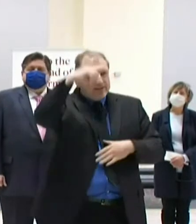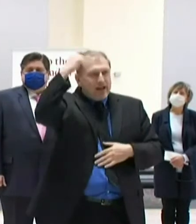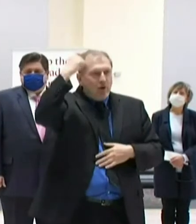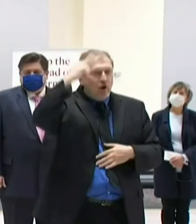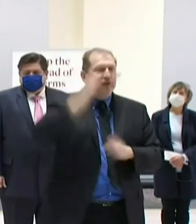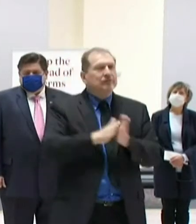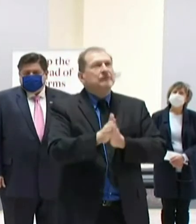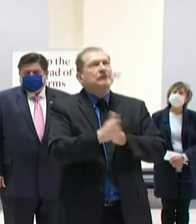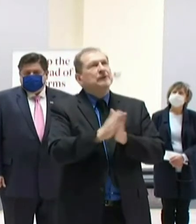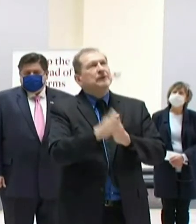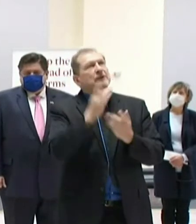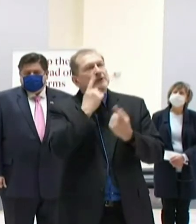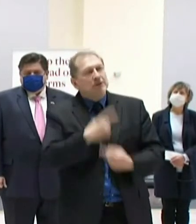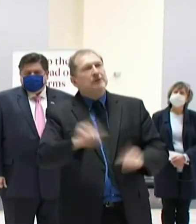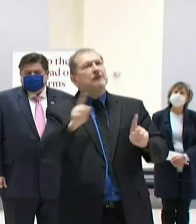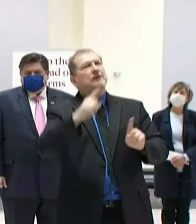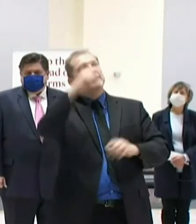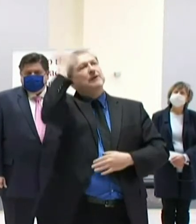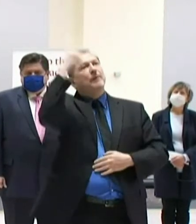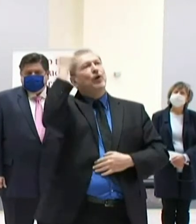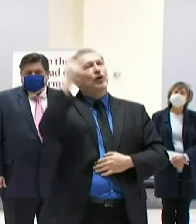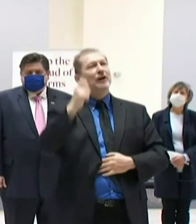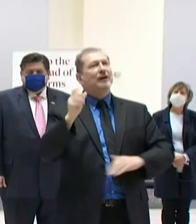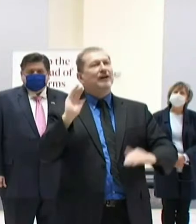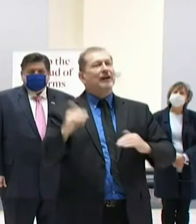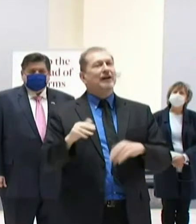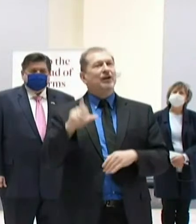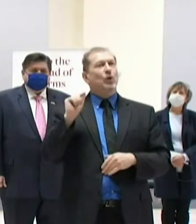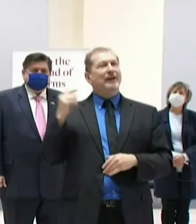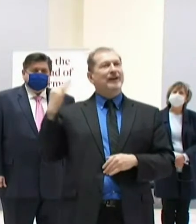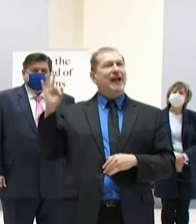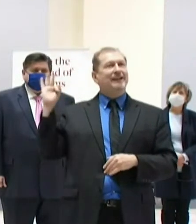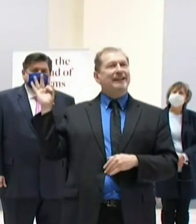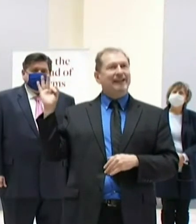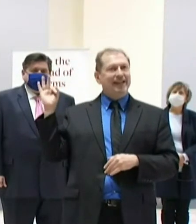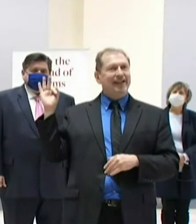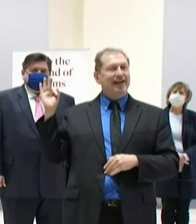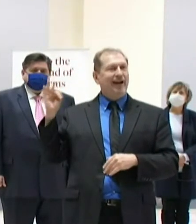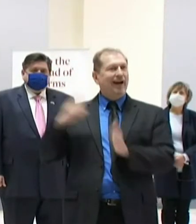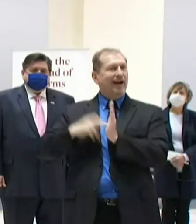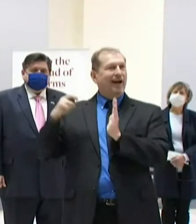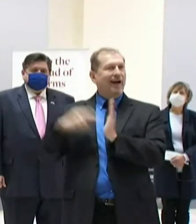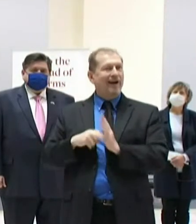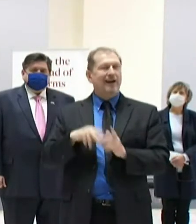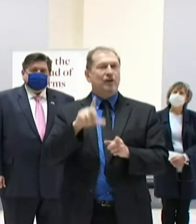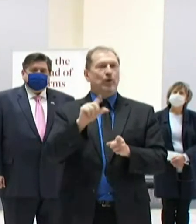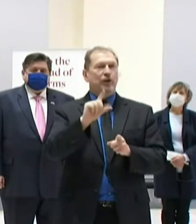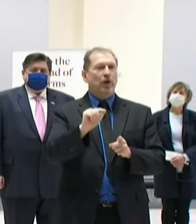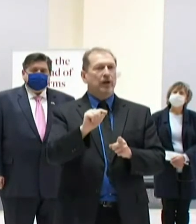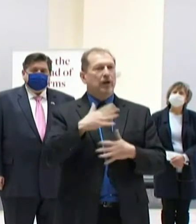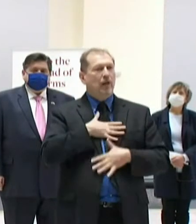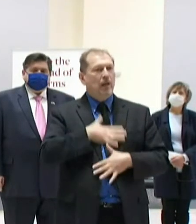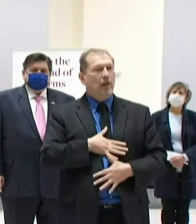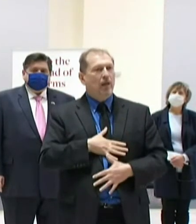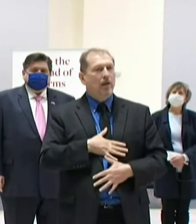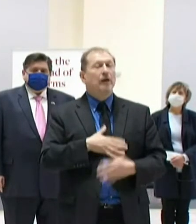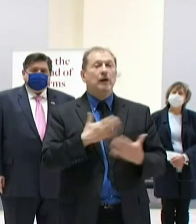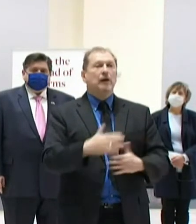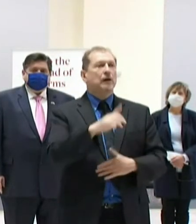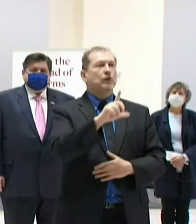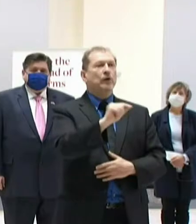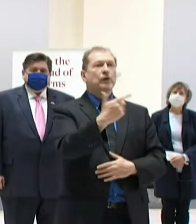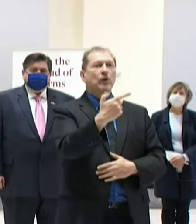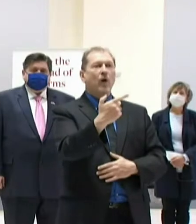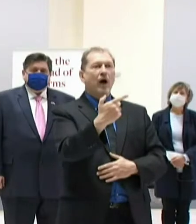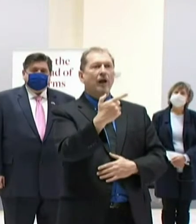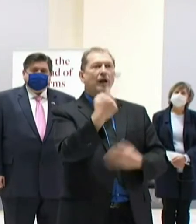I believe that it'll look more like the summer of 2019 than the summer of 2020, but a lot of that and the pace of it depends